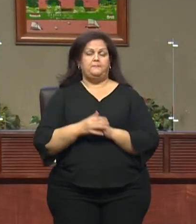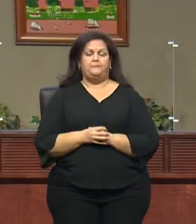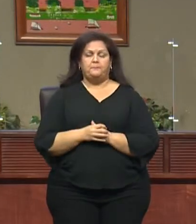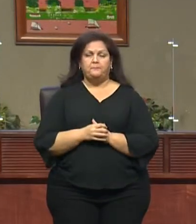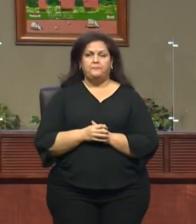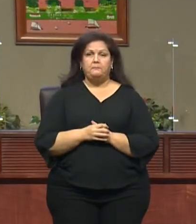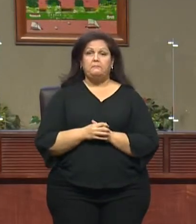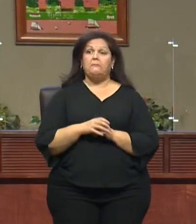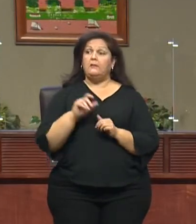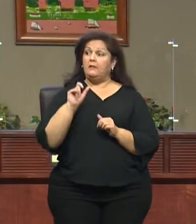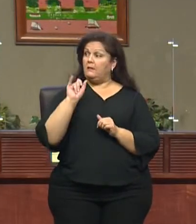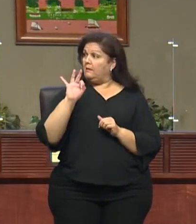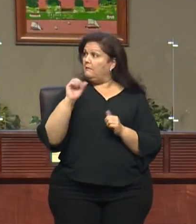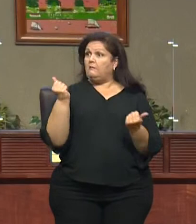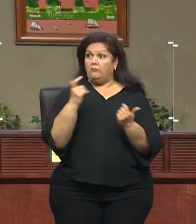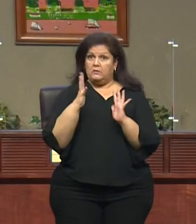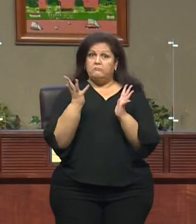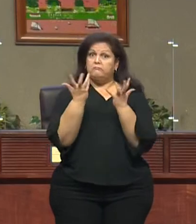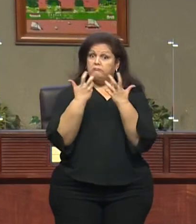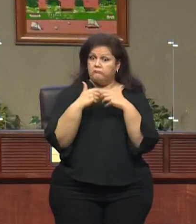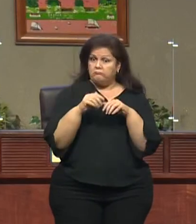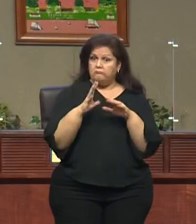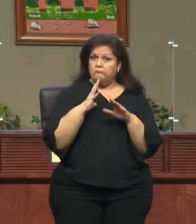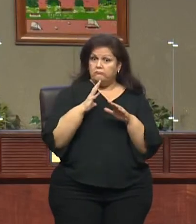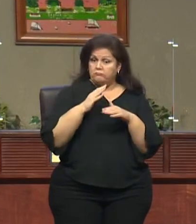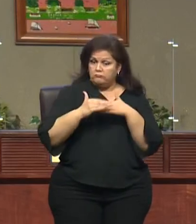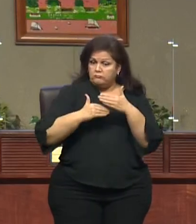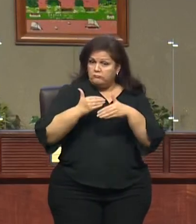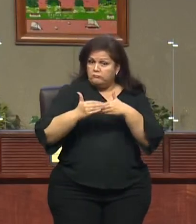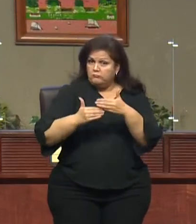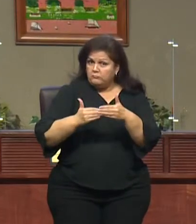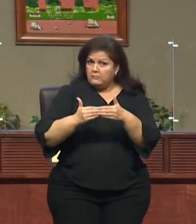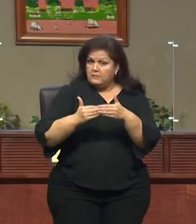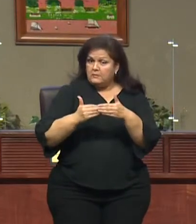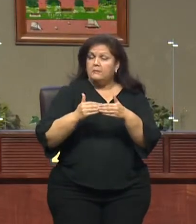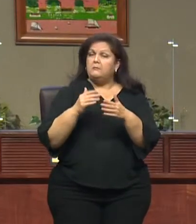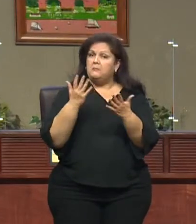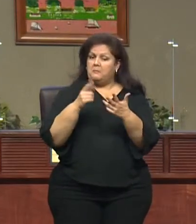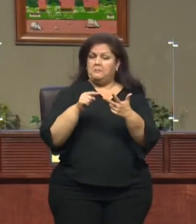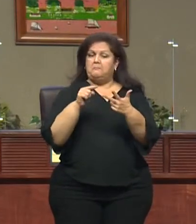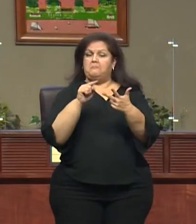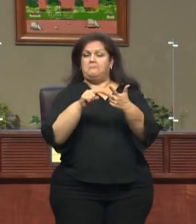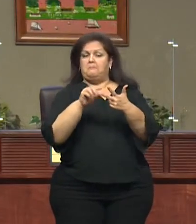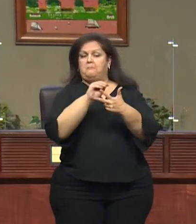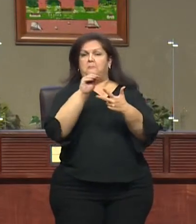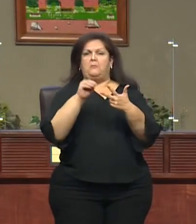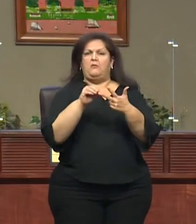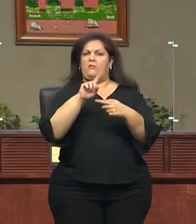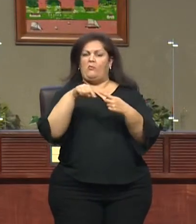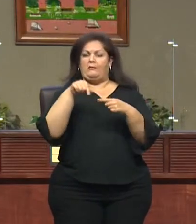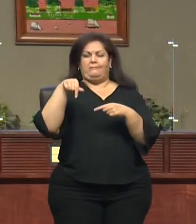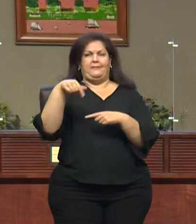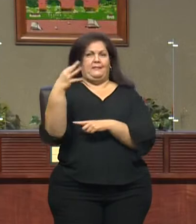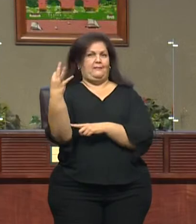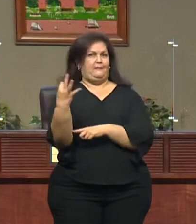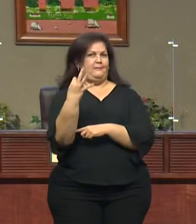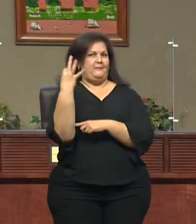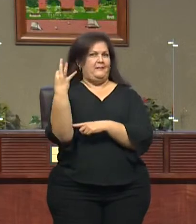goes well, we may be able to reach phase 3 by Friday,